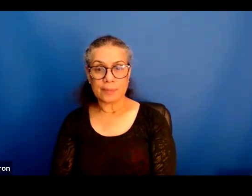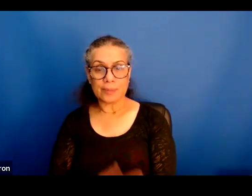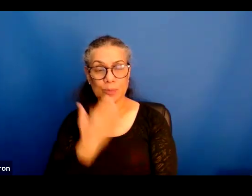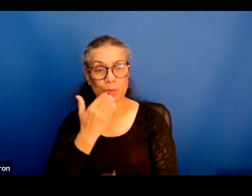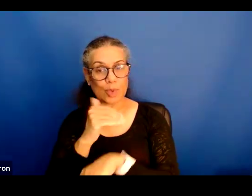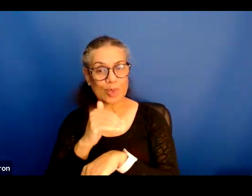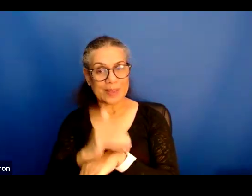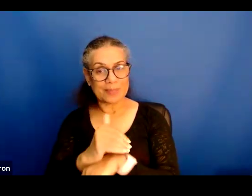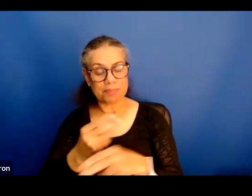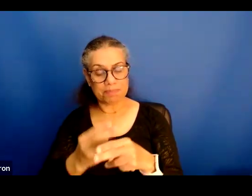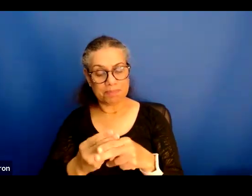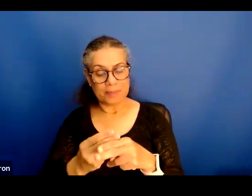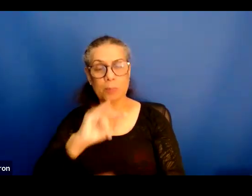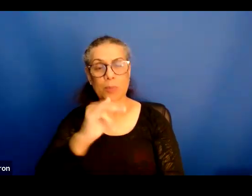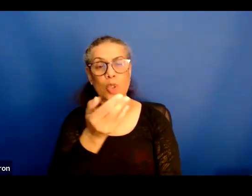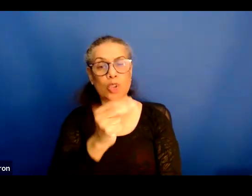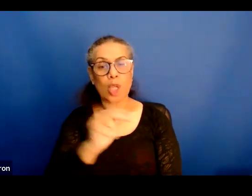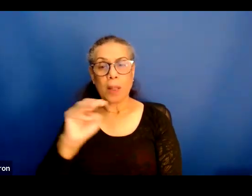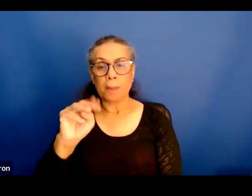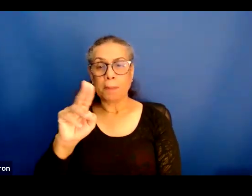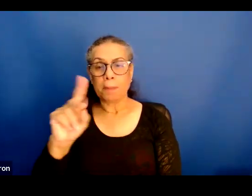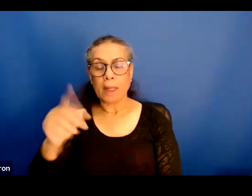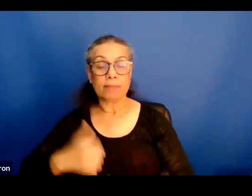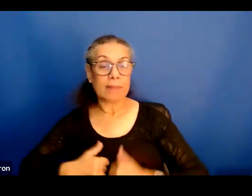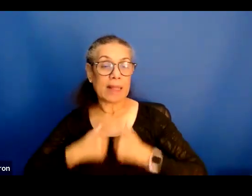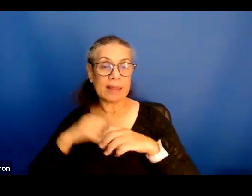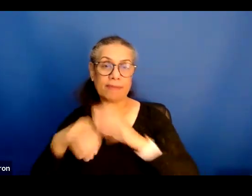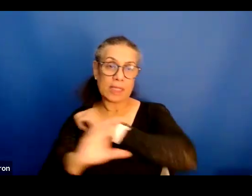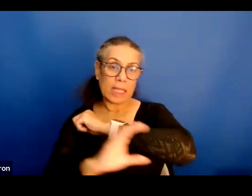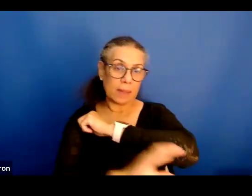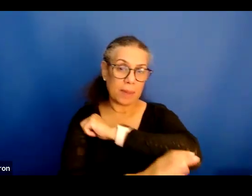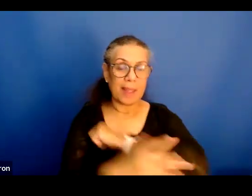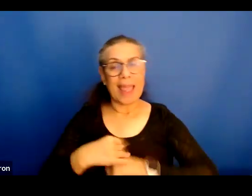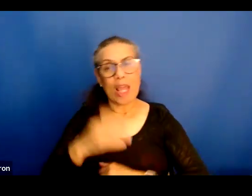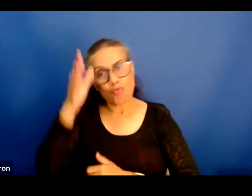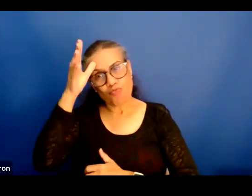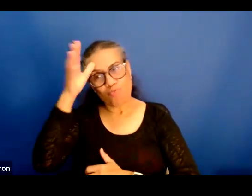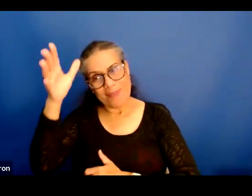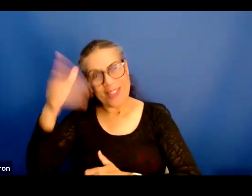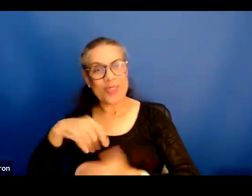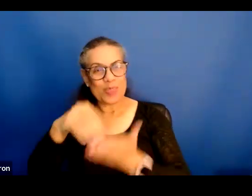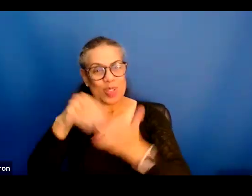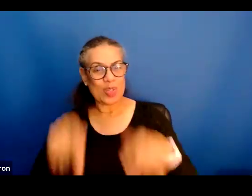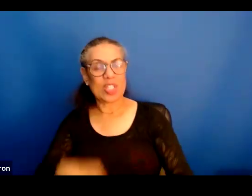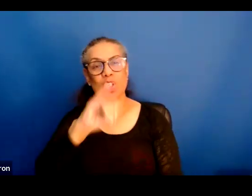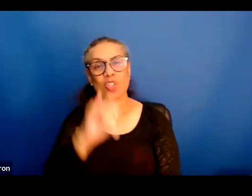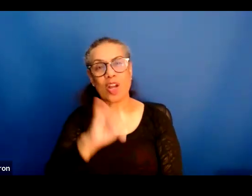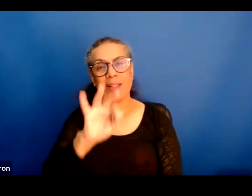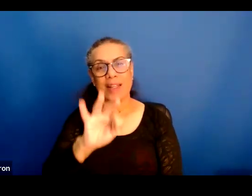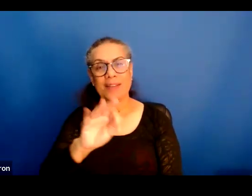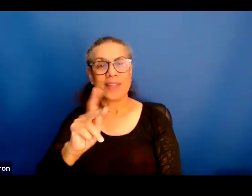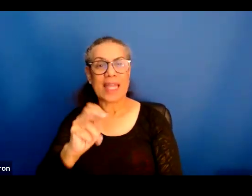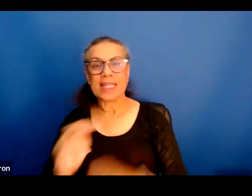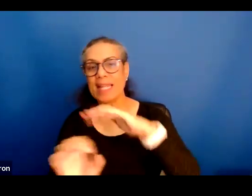Good evening. My name is John Mudd. I'm a resident of Cambridge and the grandfather of a student at the John F. Kennedy